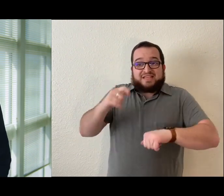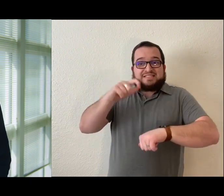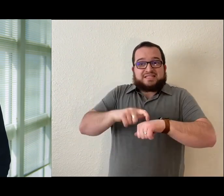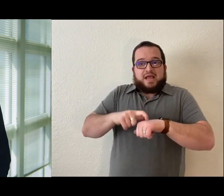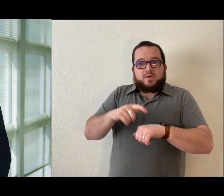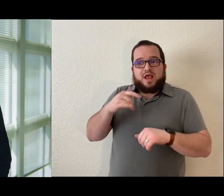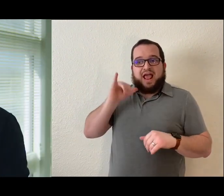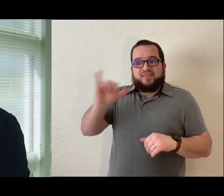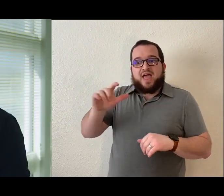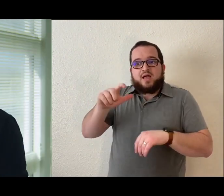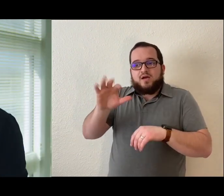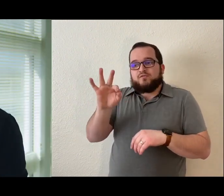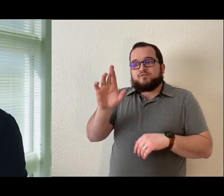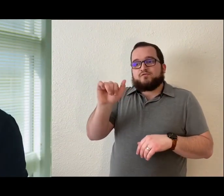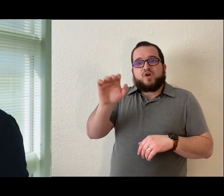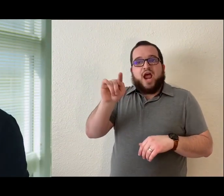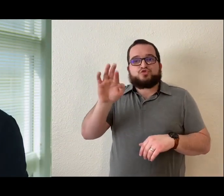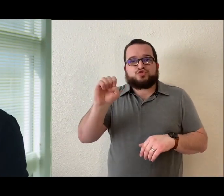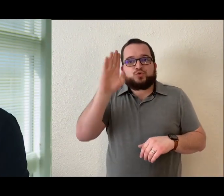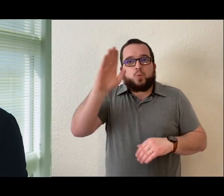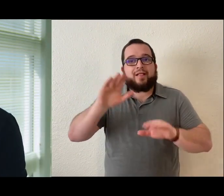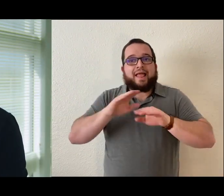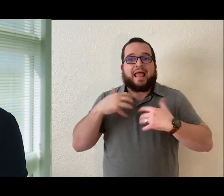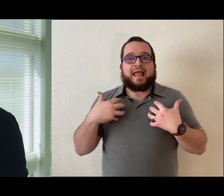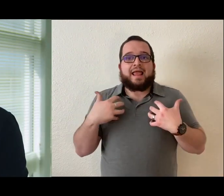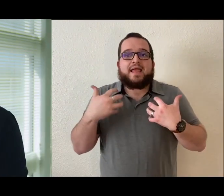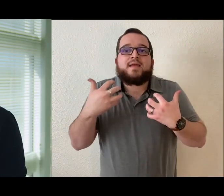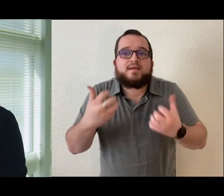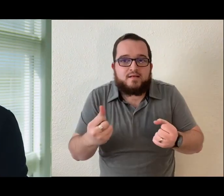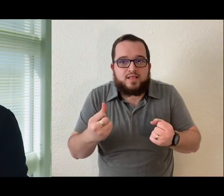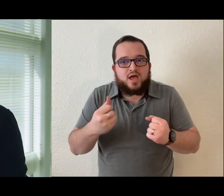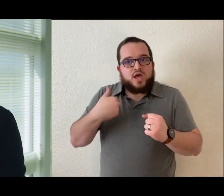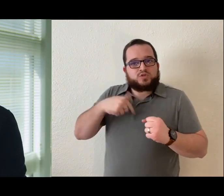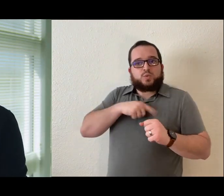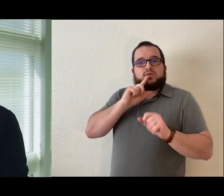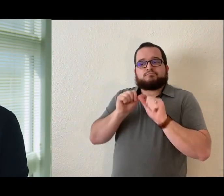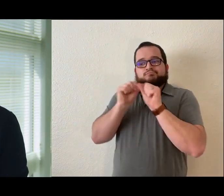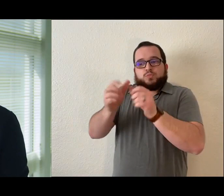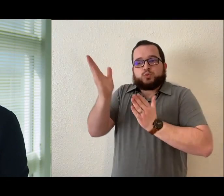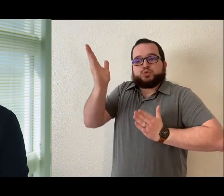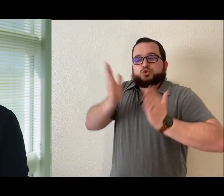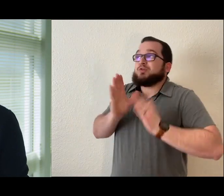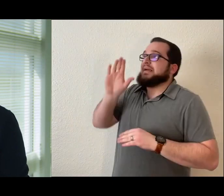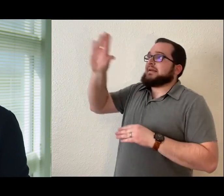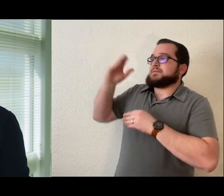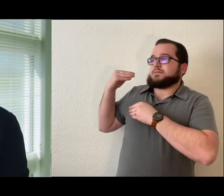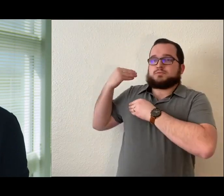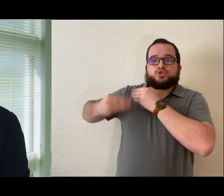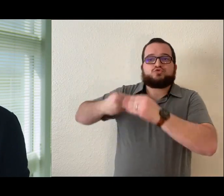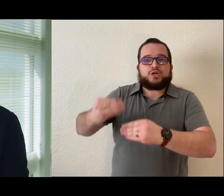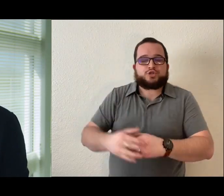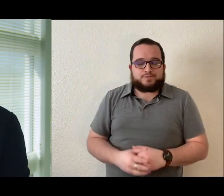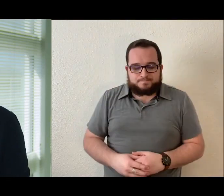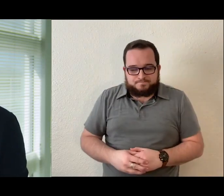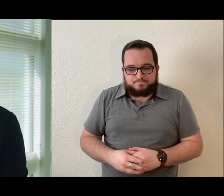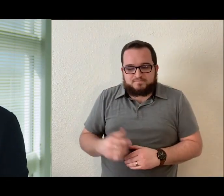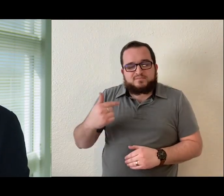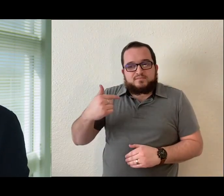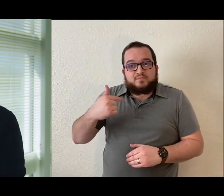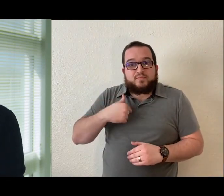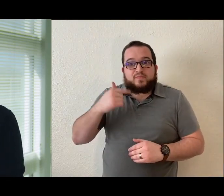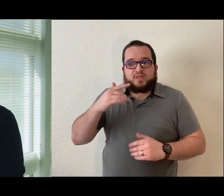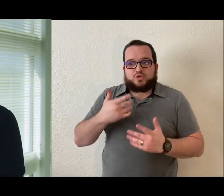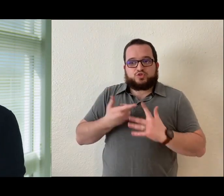us, His church. Could it be that this is the time that the fractures in His body will heal as we all orient to